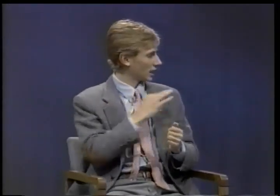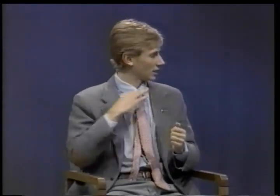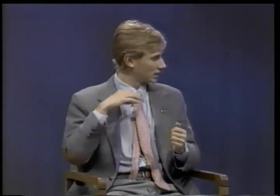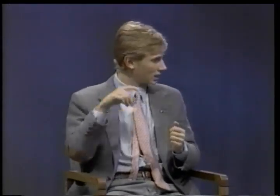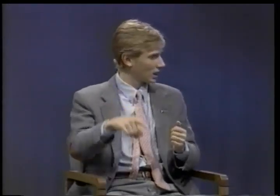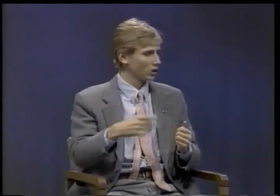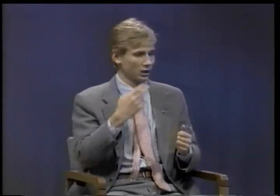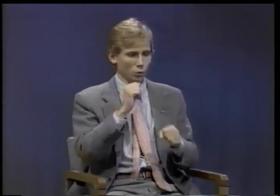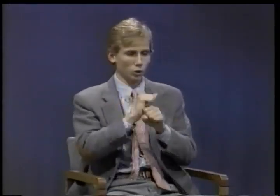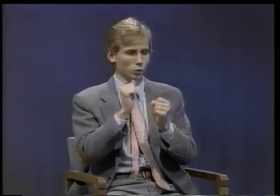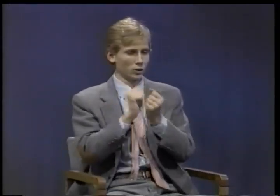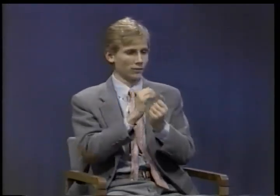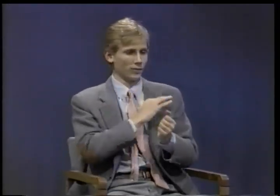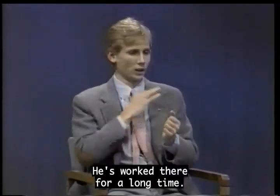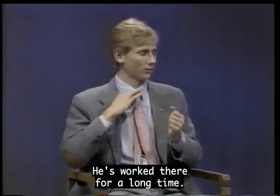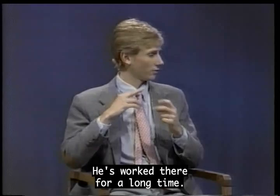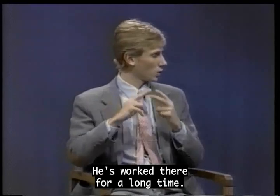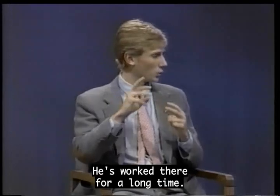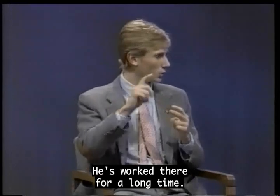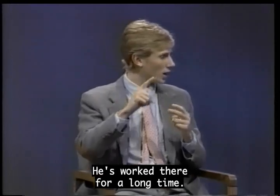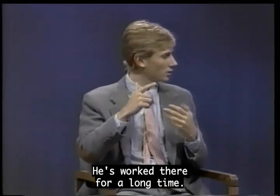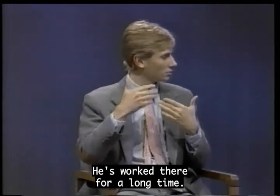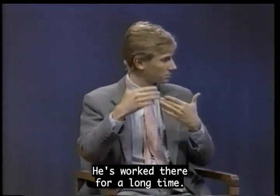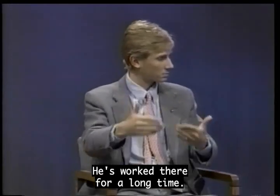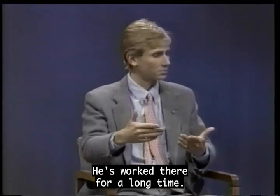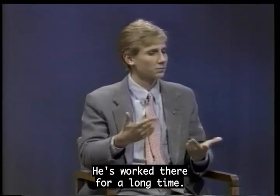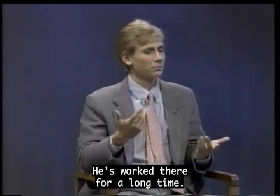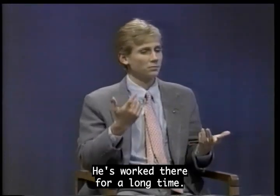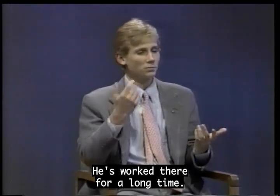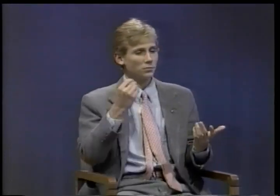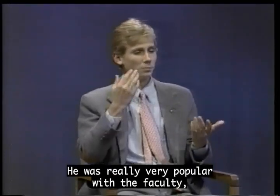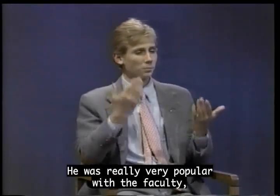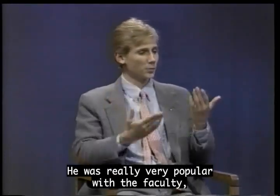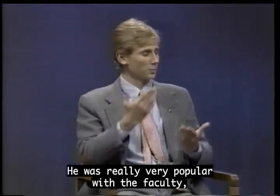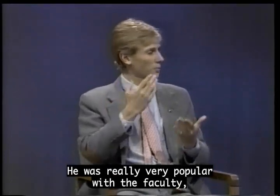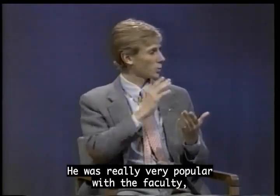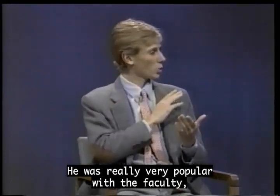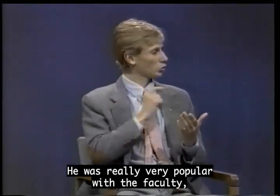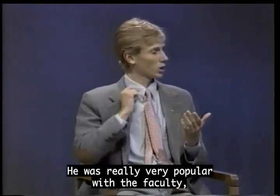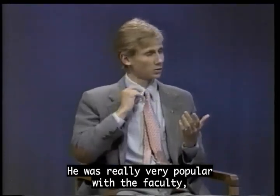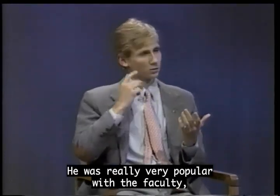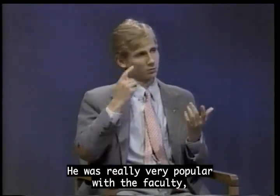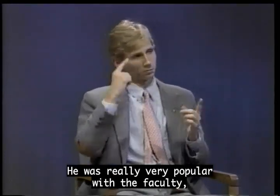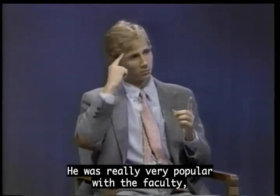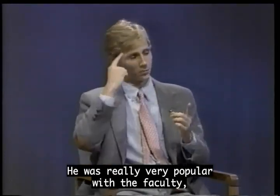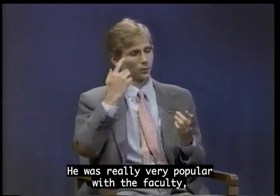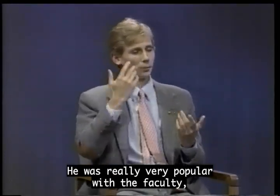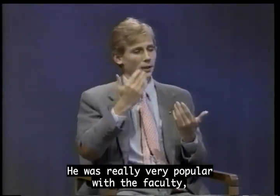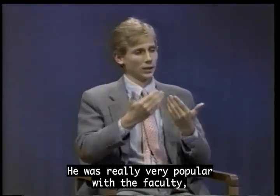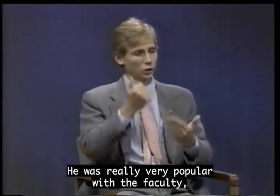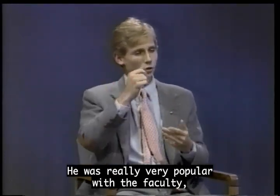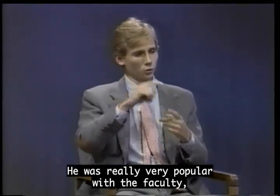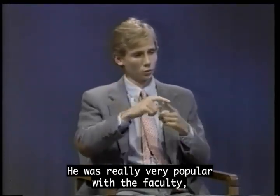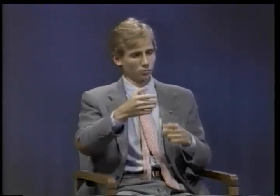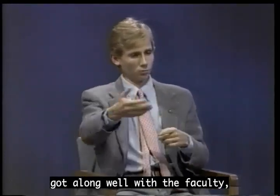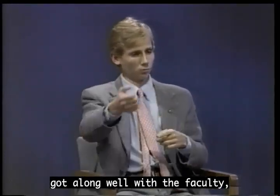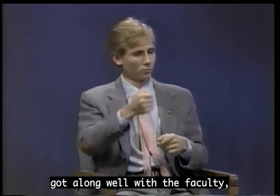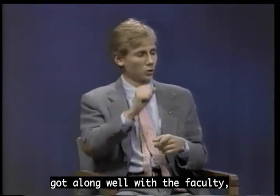He's worked there for a long time. He was really very popular with the faculty, got along well with the faculty. And the